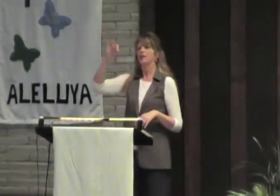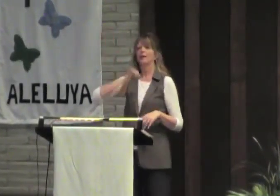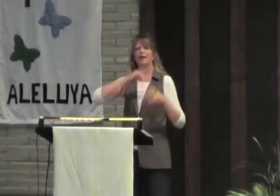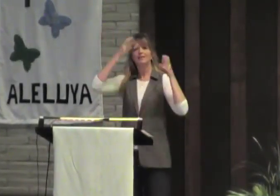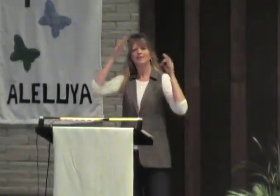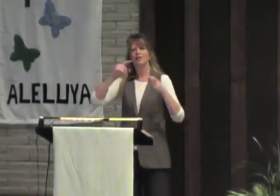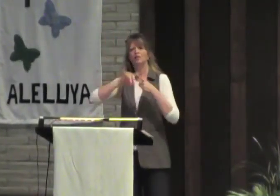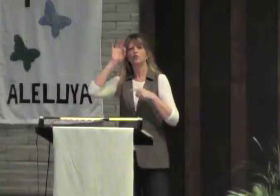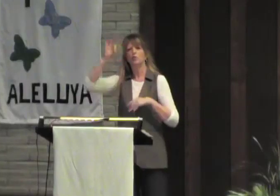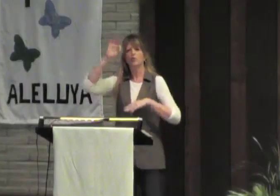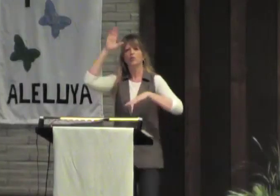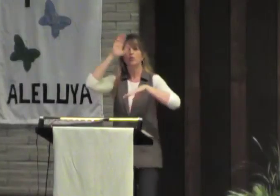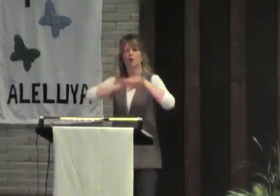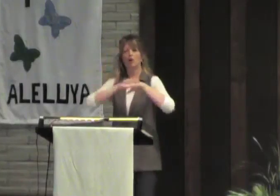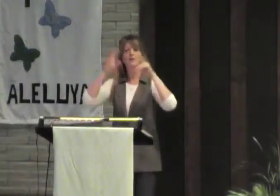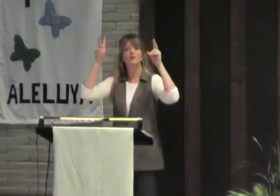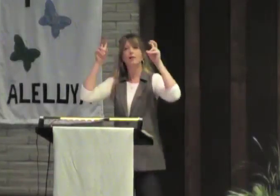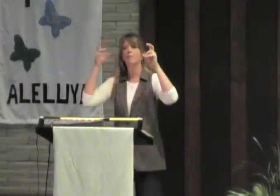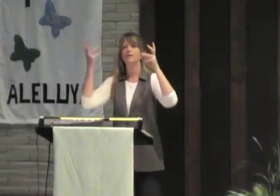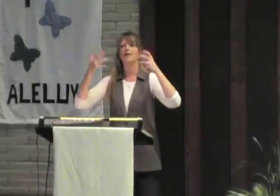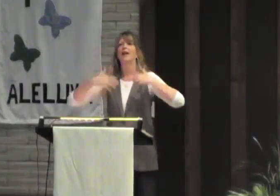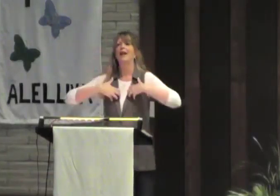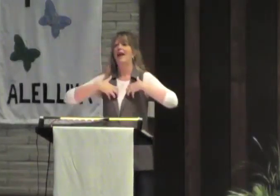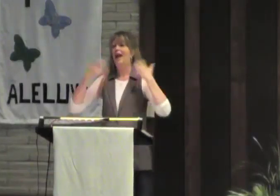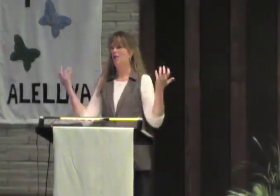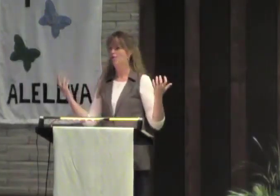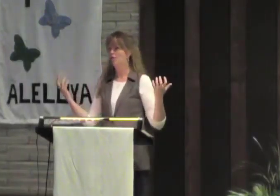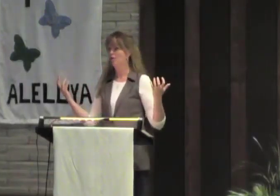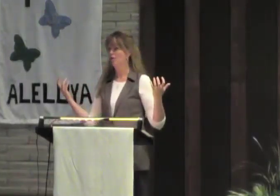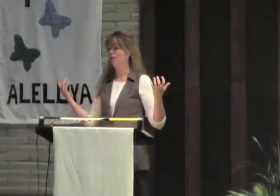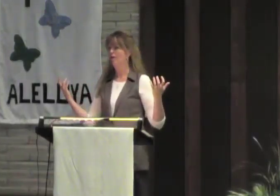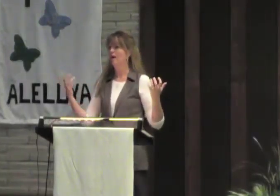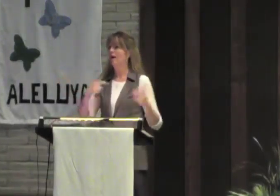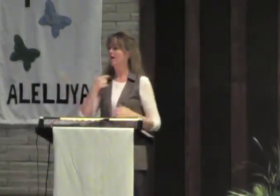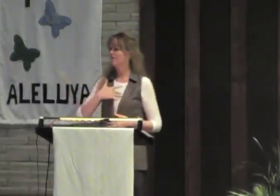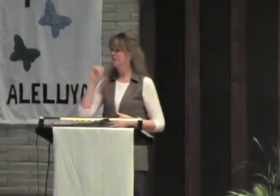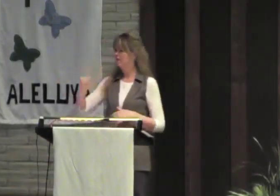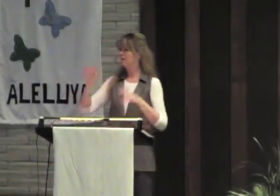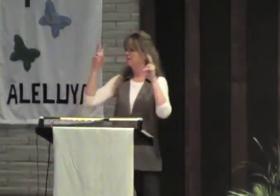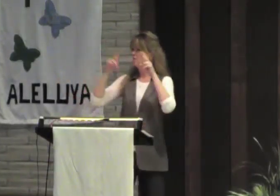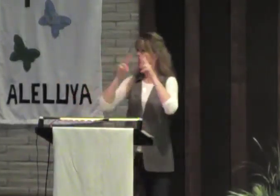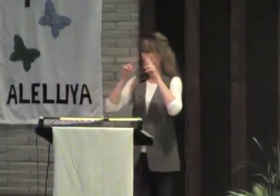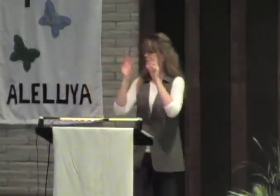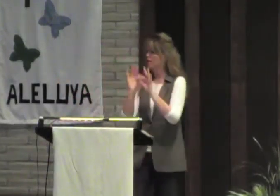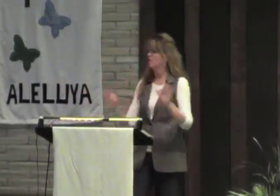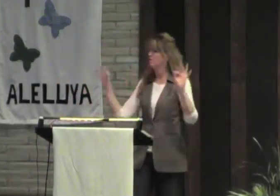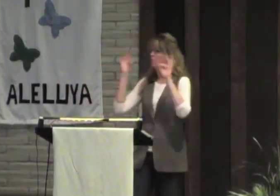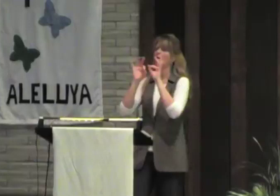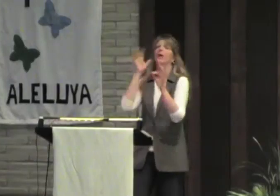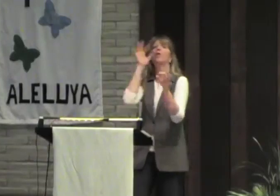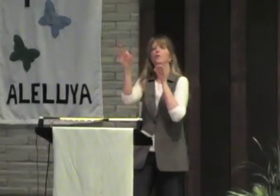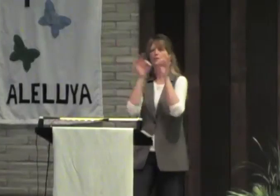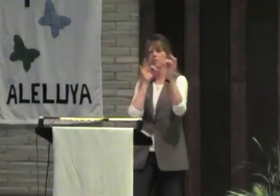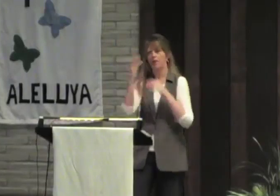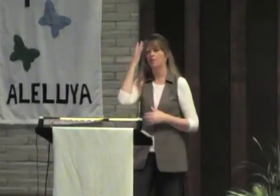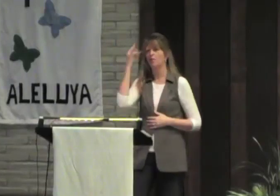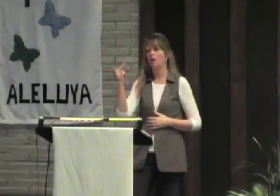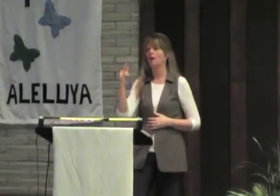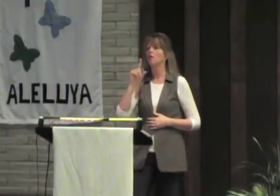So this morning my sermon, I'm preaching on anger. And I feel that that topic is very important, and I